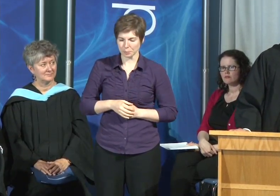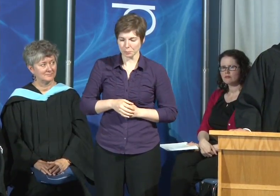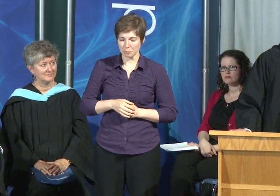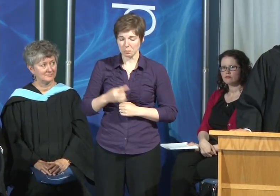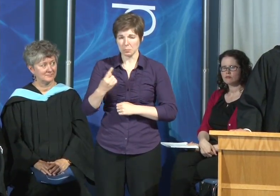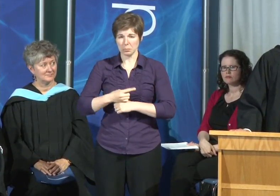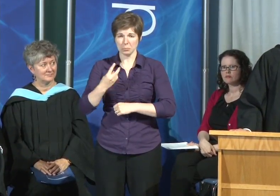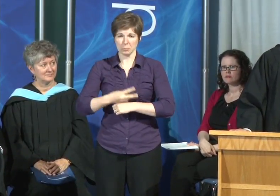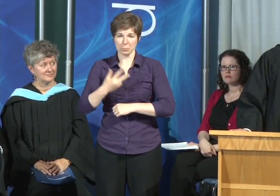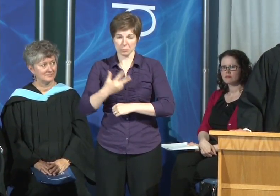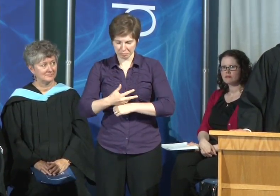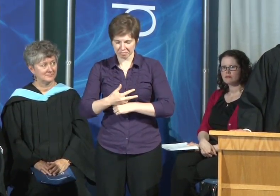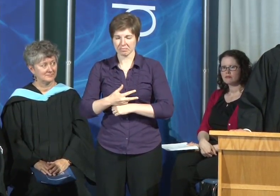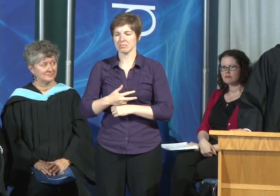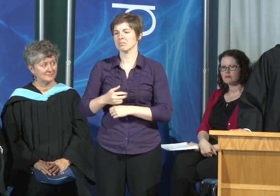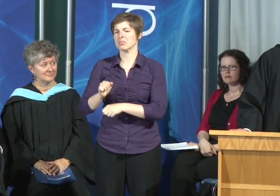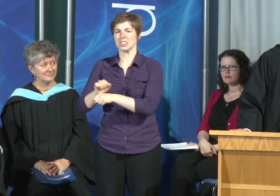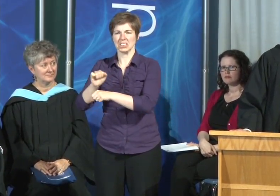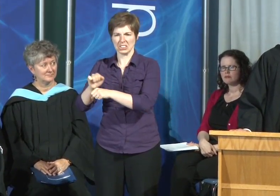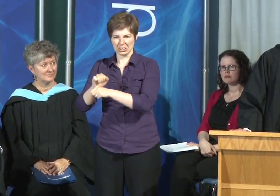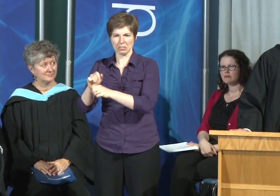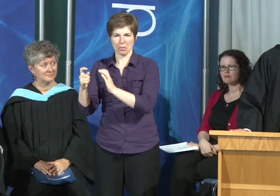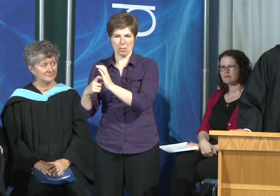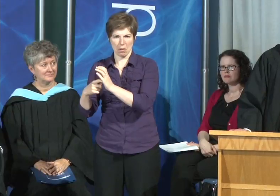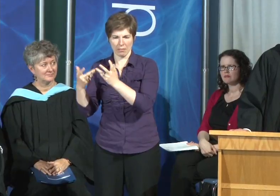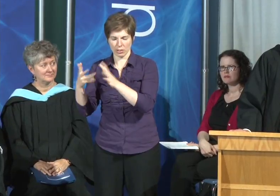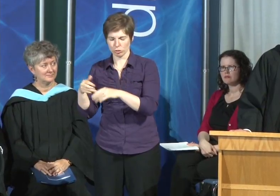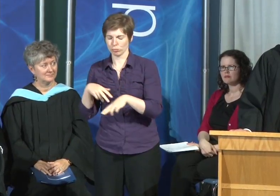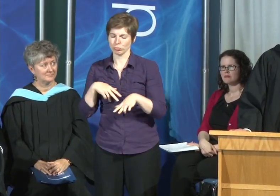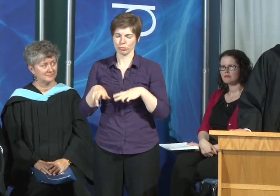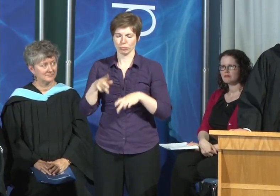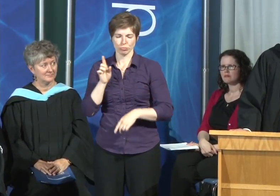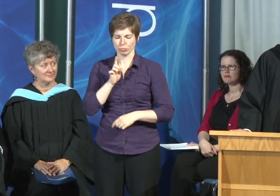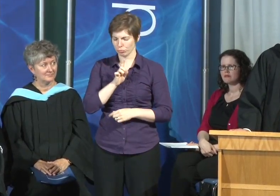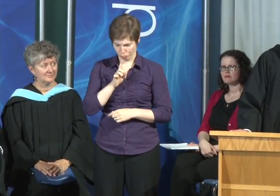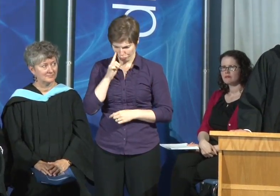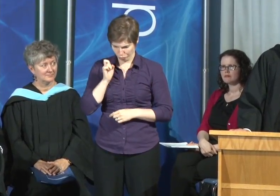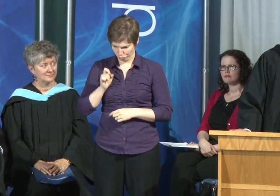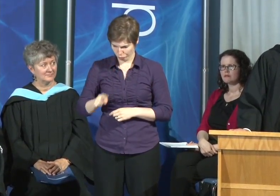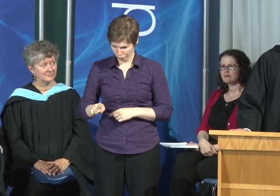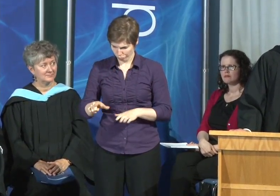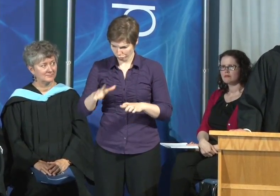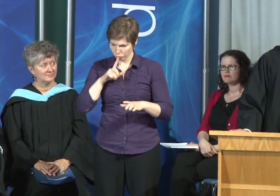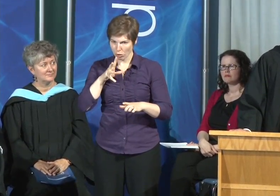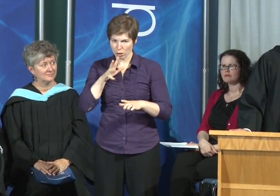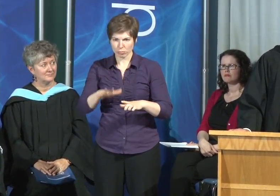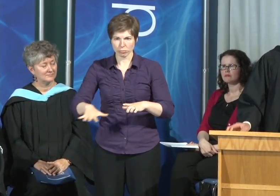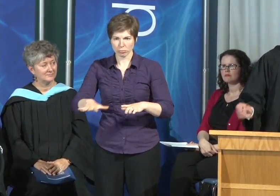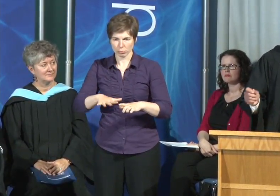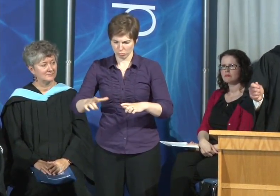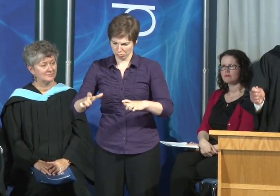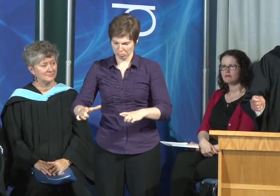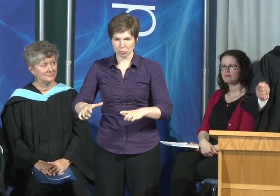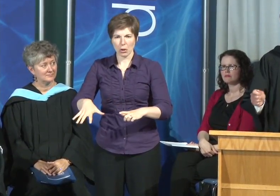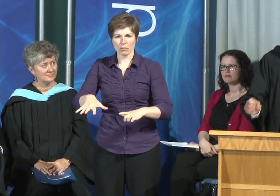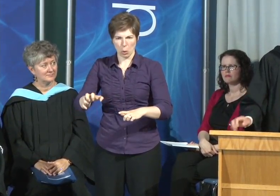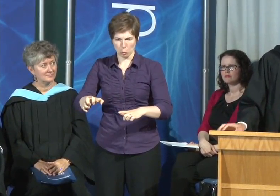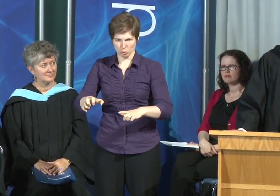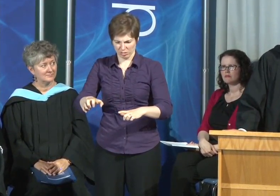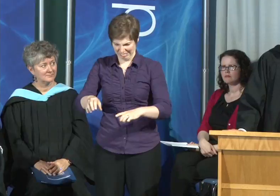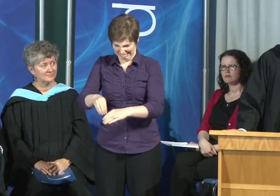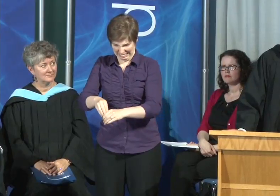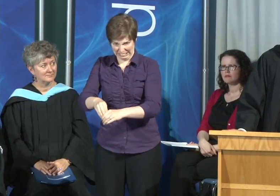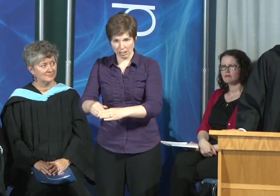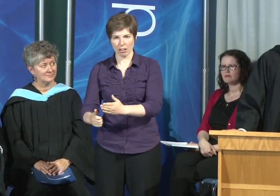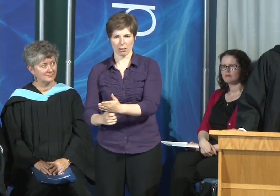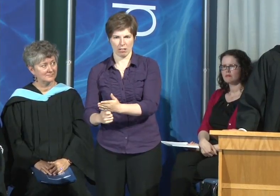after a shift in the coal mine, he walked by a puddle, and in the puddle he noticed frozen in the